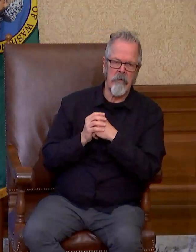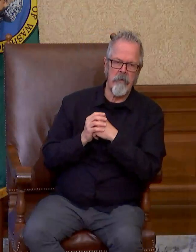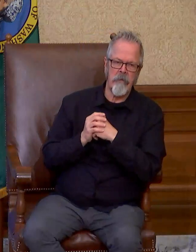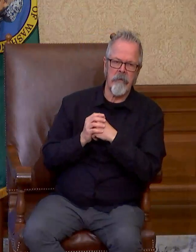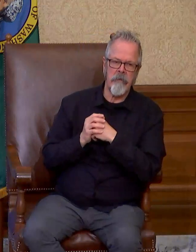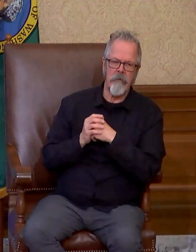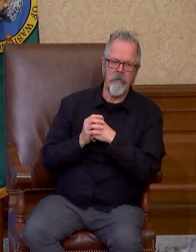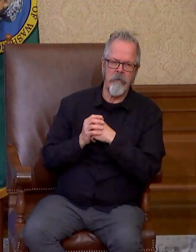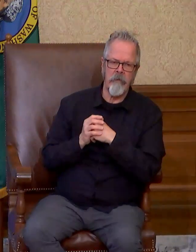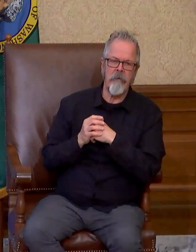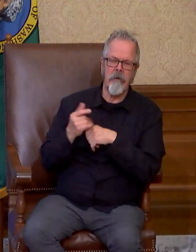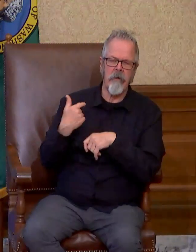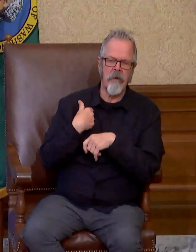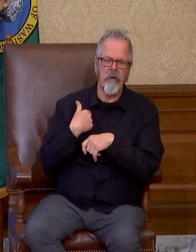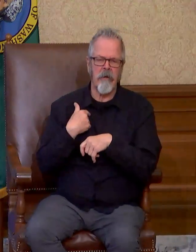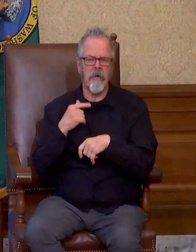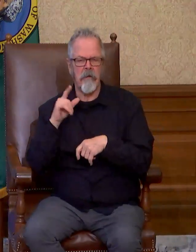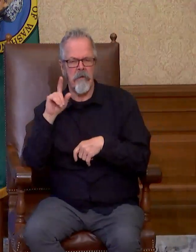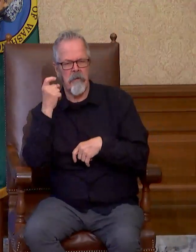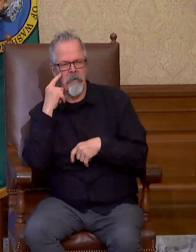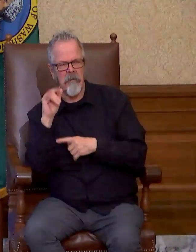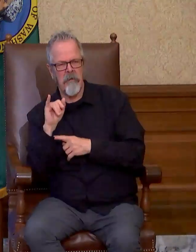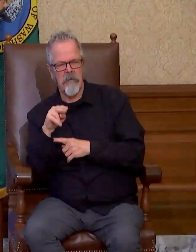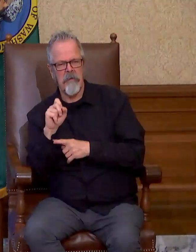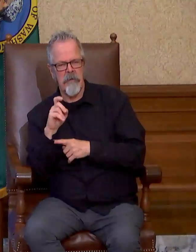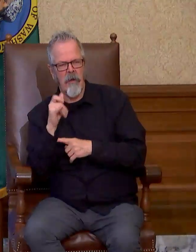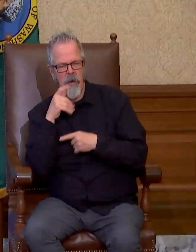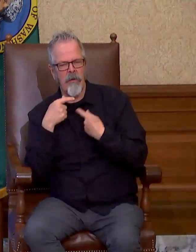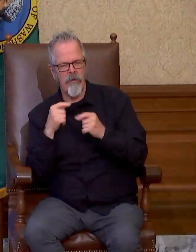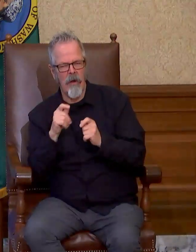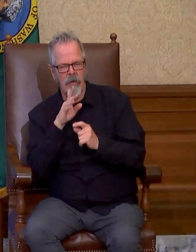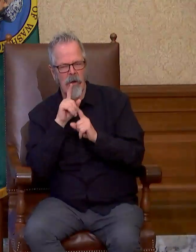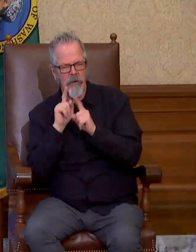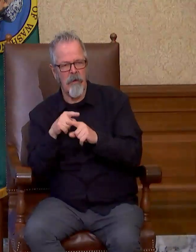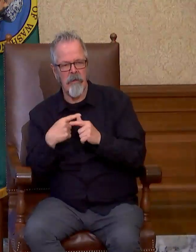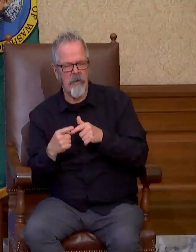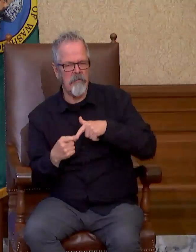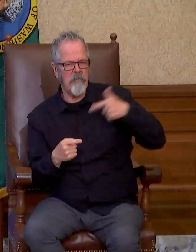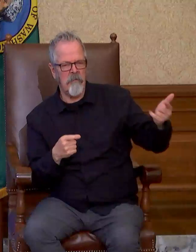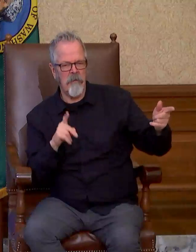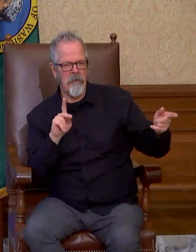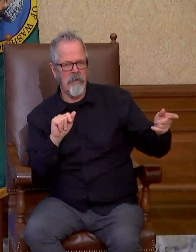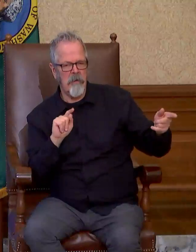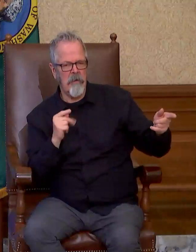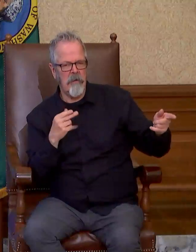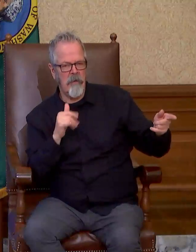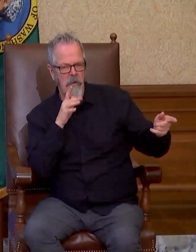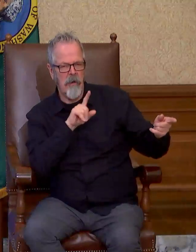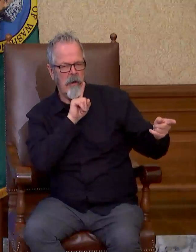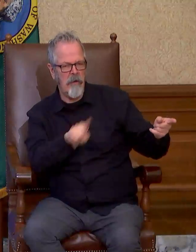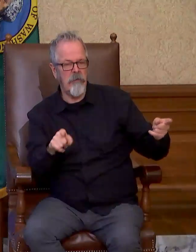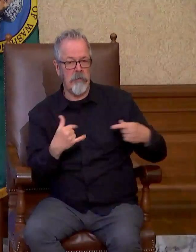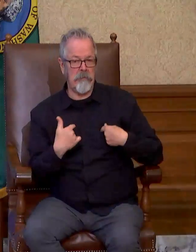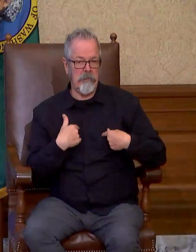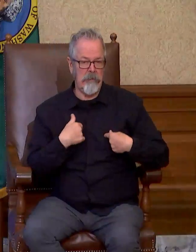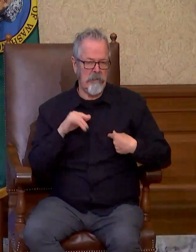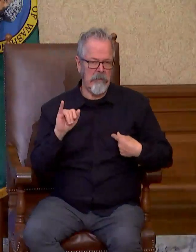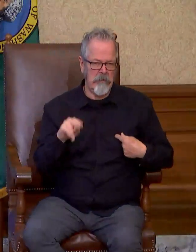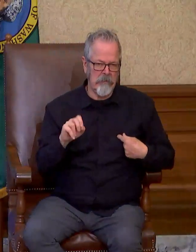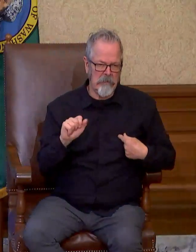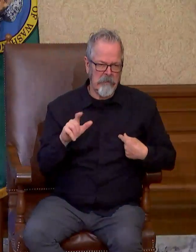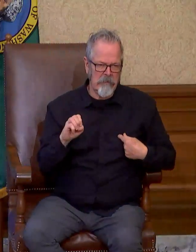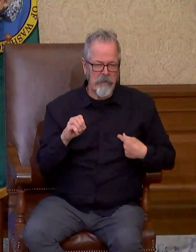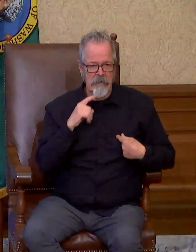and then I'll have Kathy respond to this as well. Look, we want to see zero, obviously. It might be able to have some confidence with